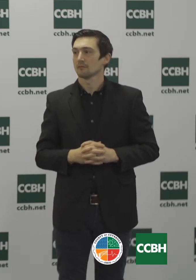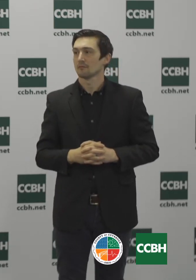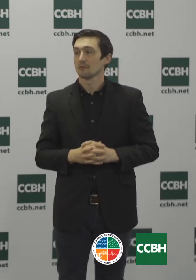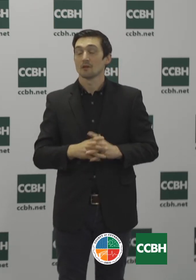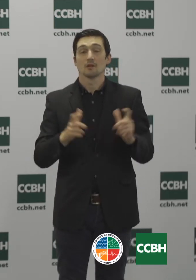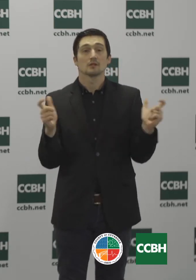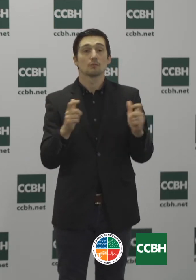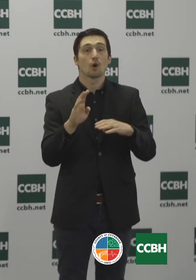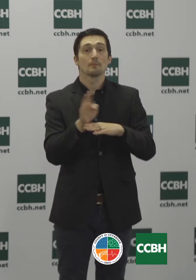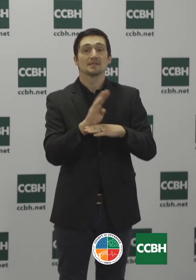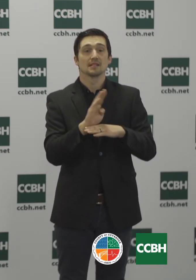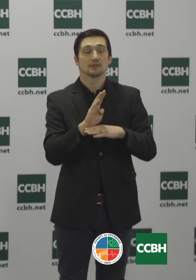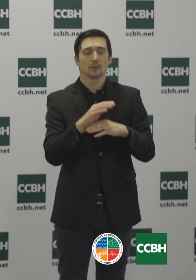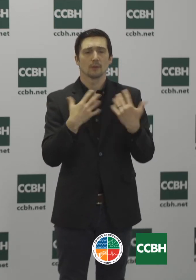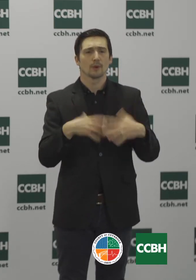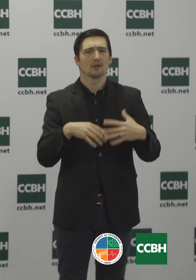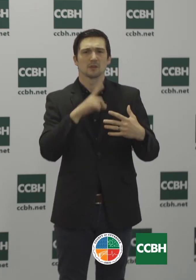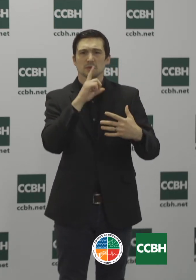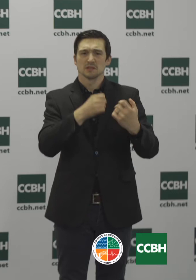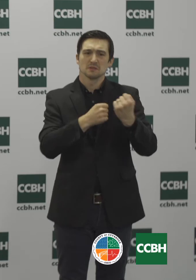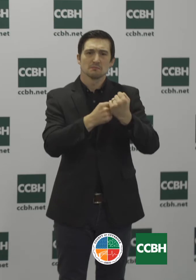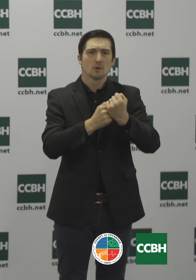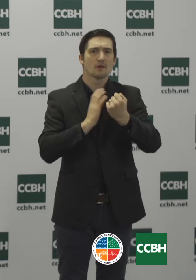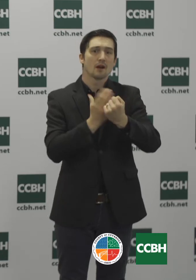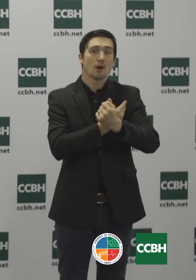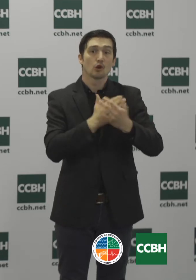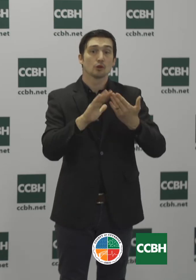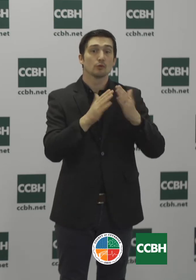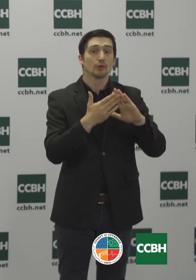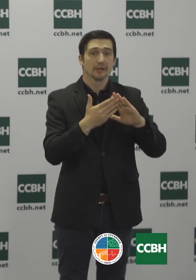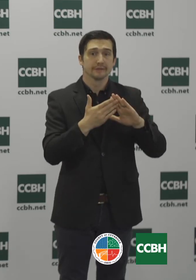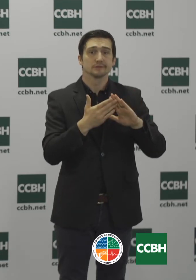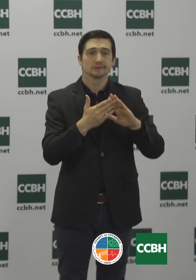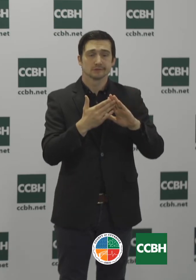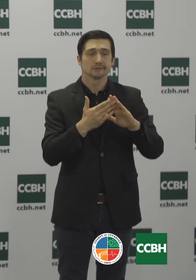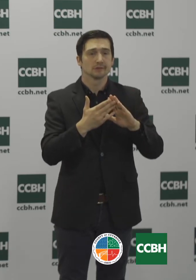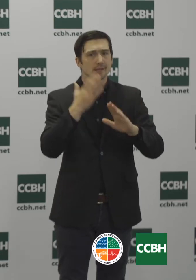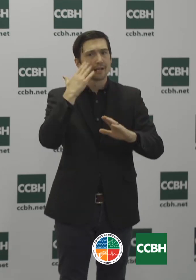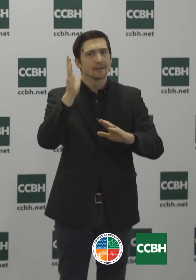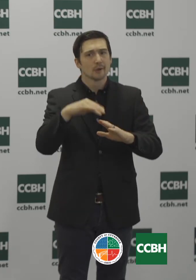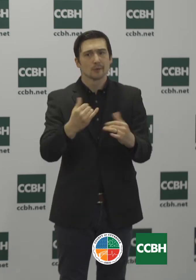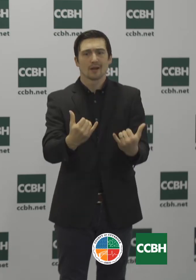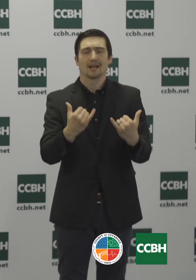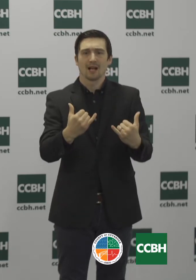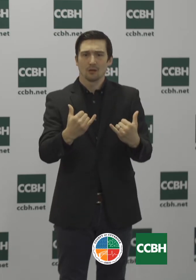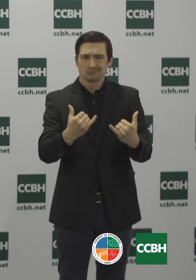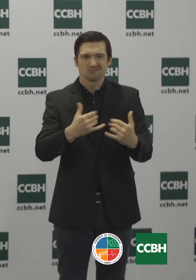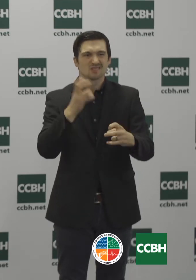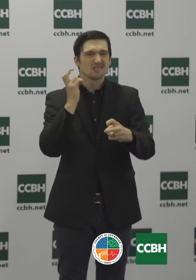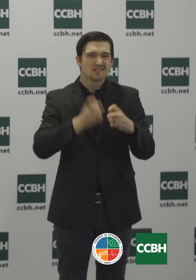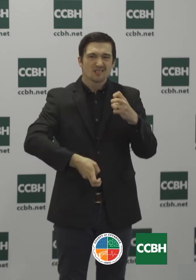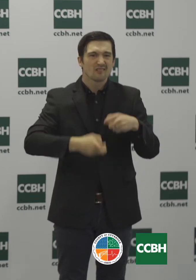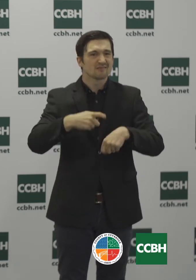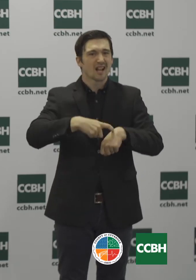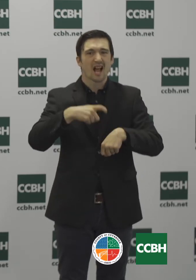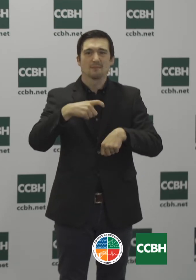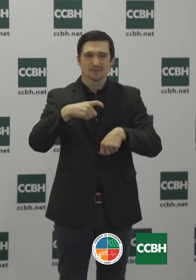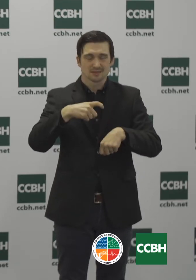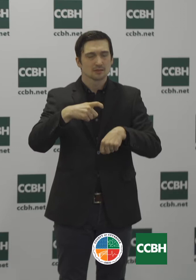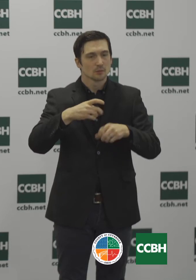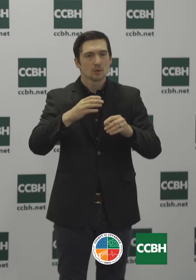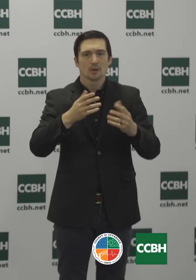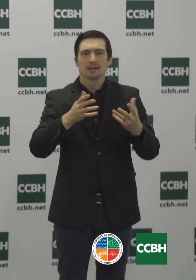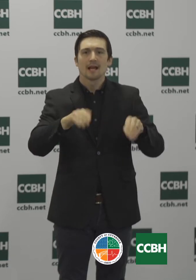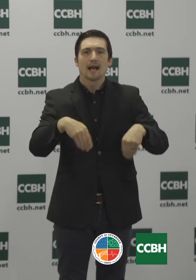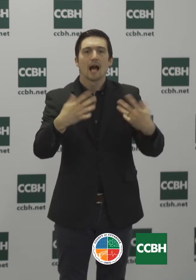Small businesses are the lifeblood of our communities. I know that these are very difficult times. We want to do as much as we can to